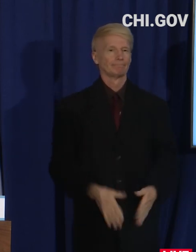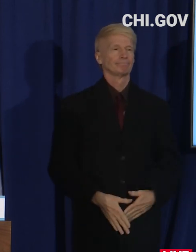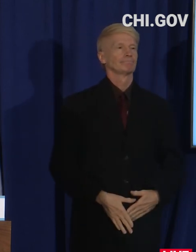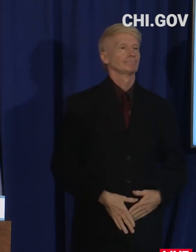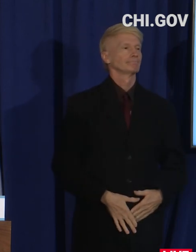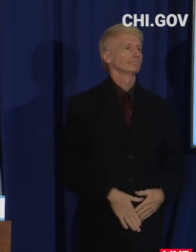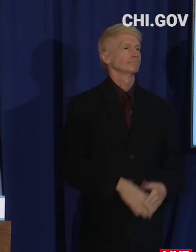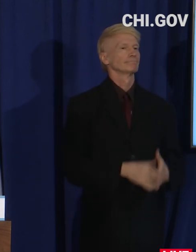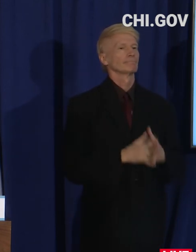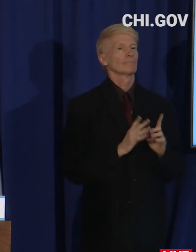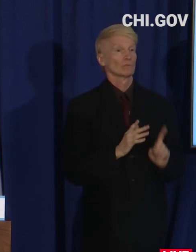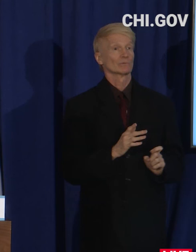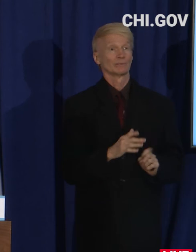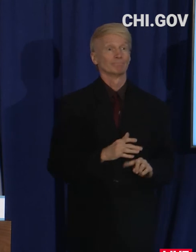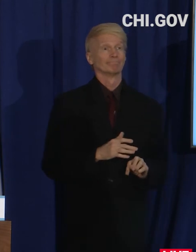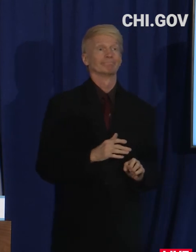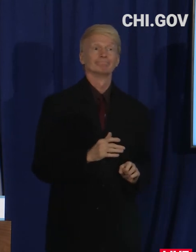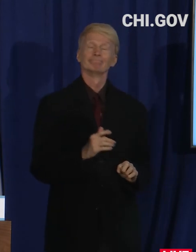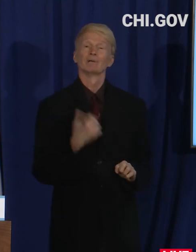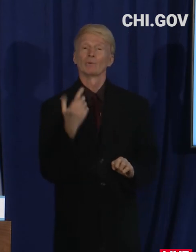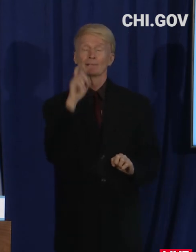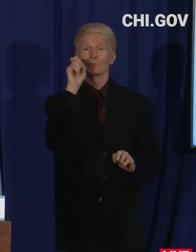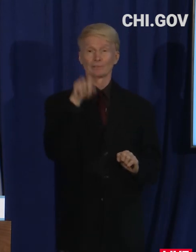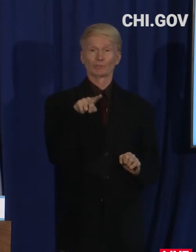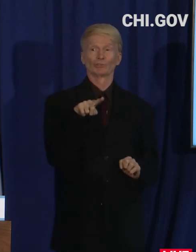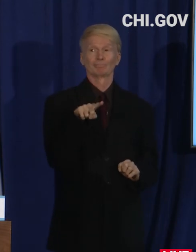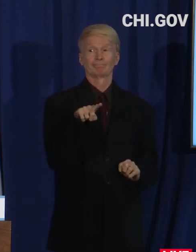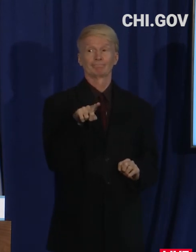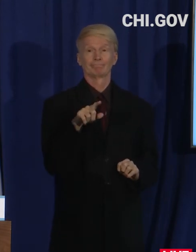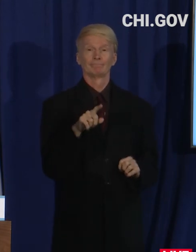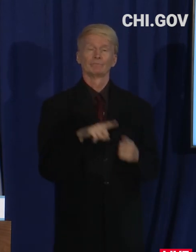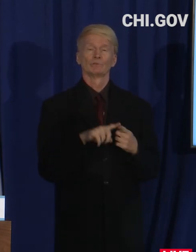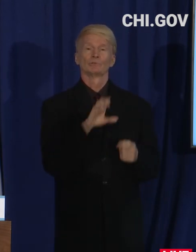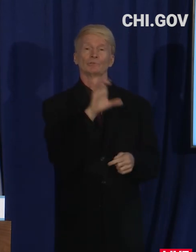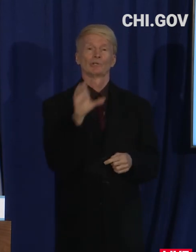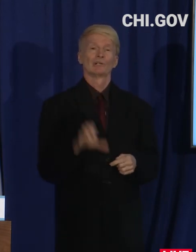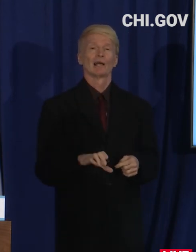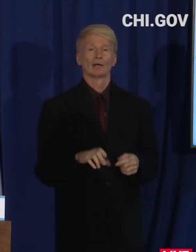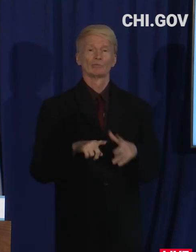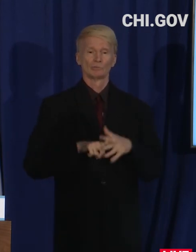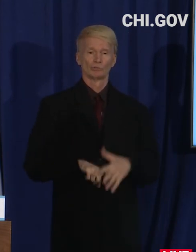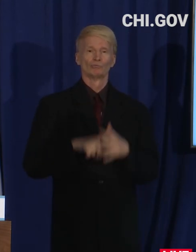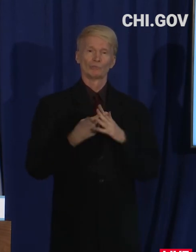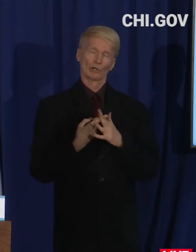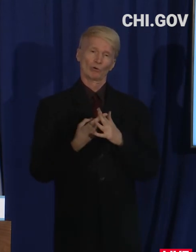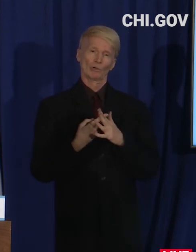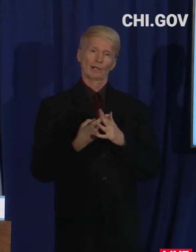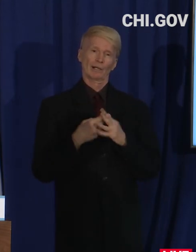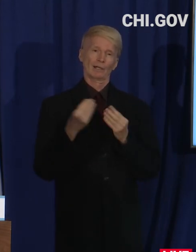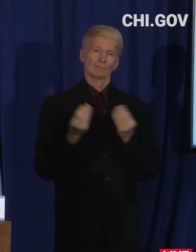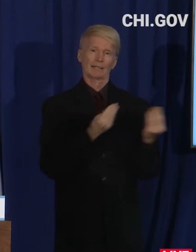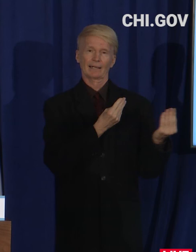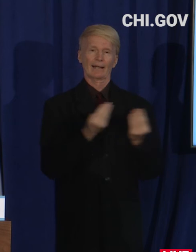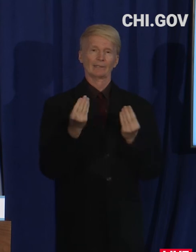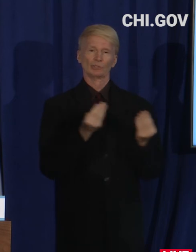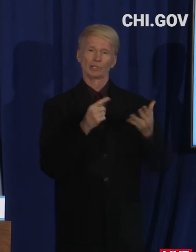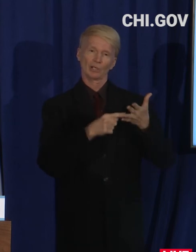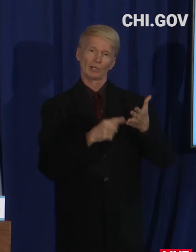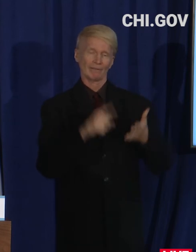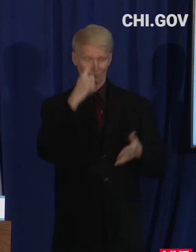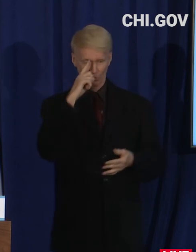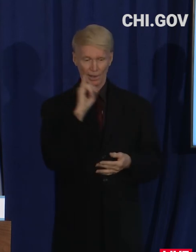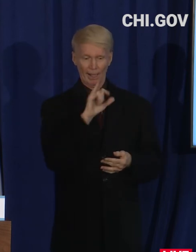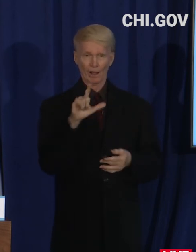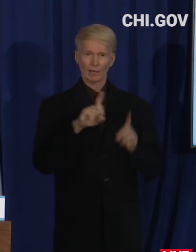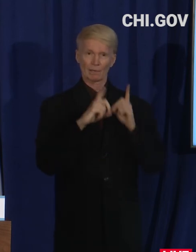Okay, I've got a couple questions related to Chicago triggering additional mitigations per the